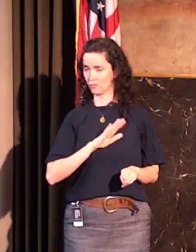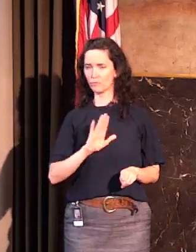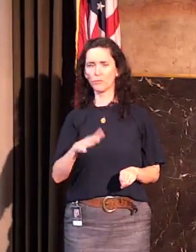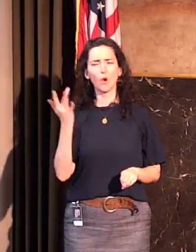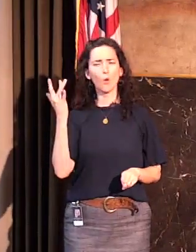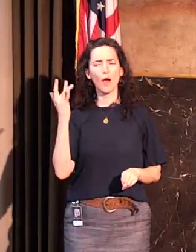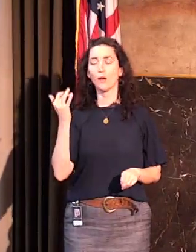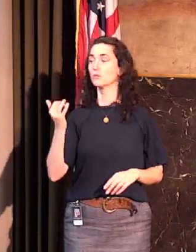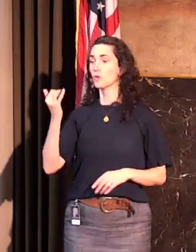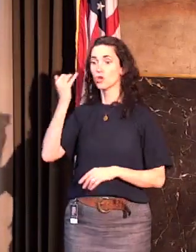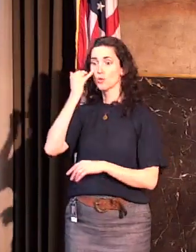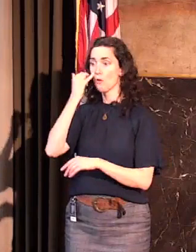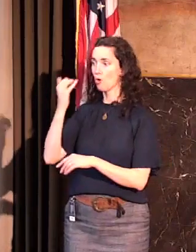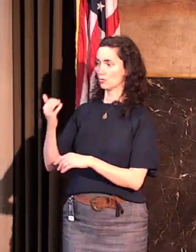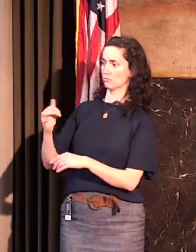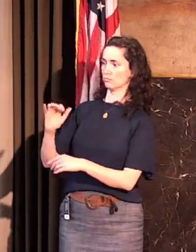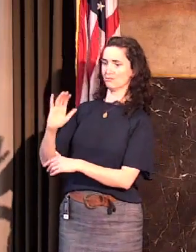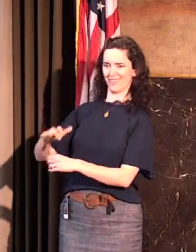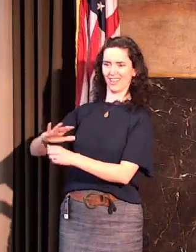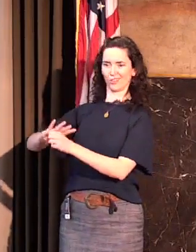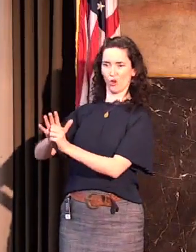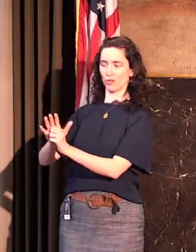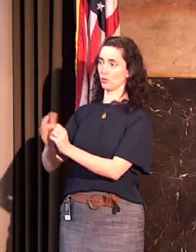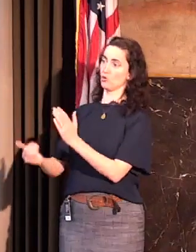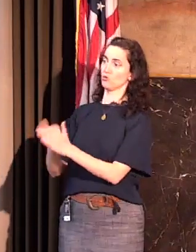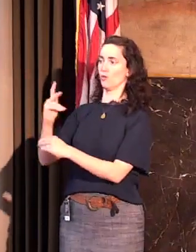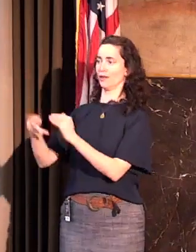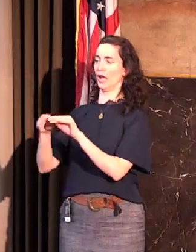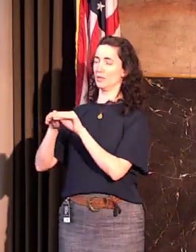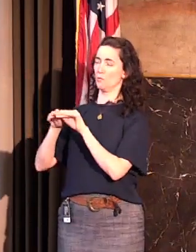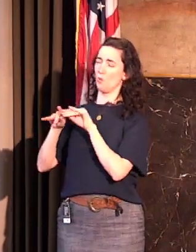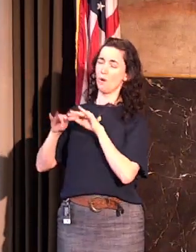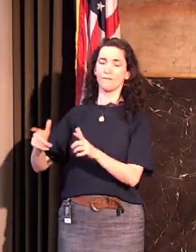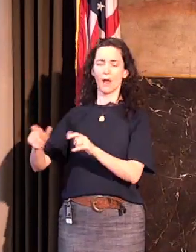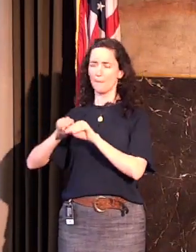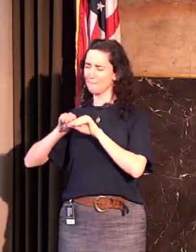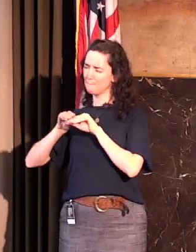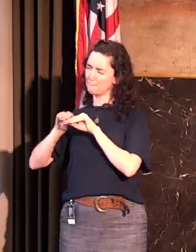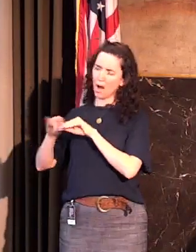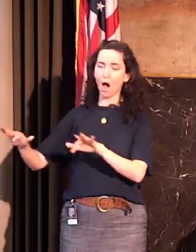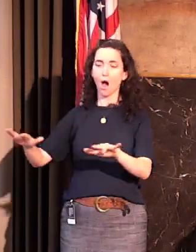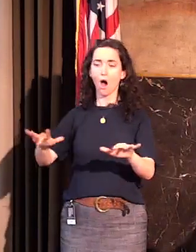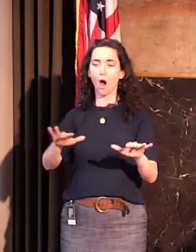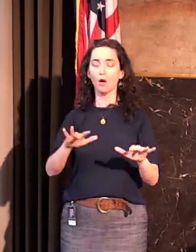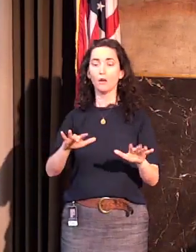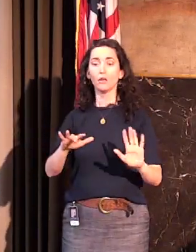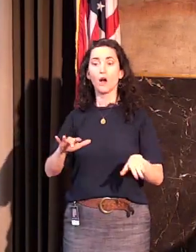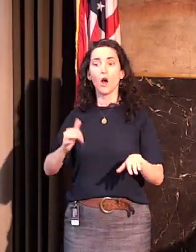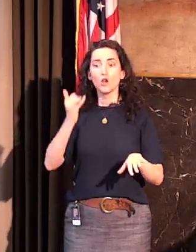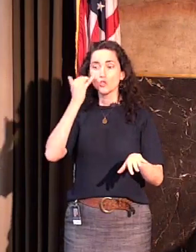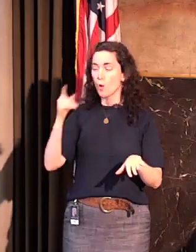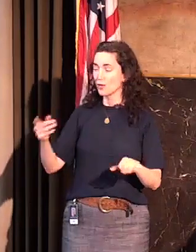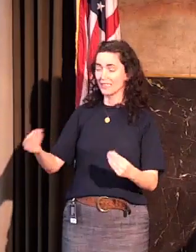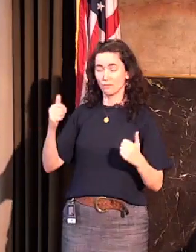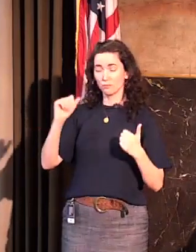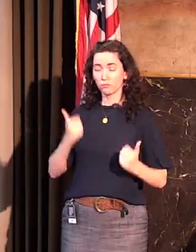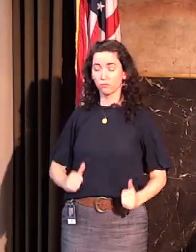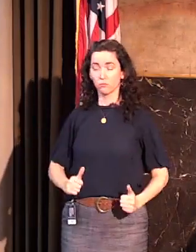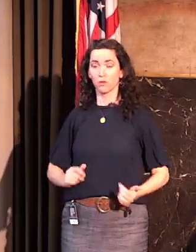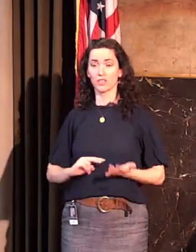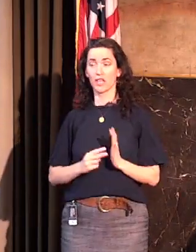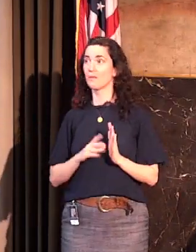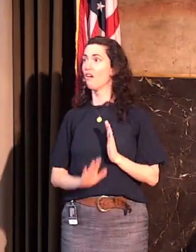a variant of the virus that was spreading like this one, we would be in much, much worse shape here and around